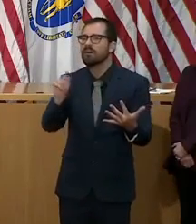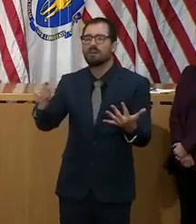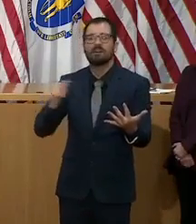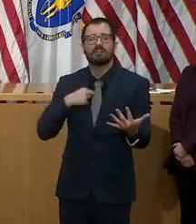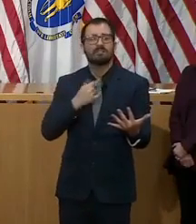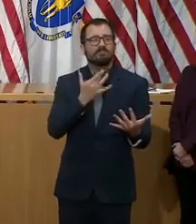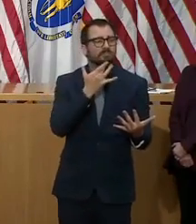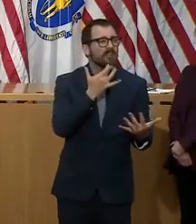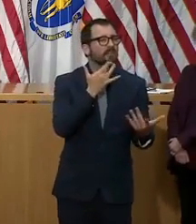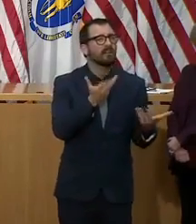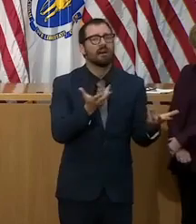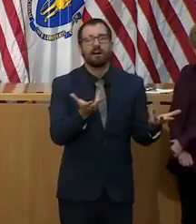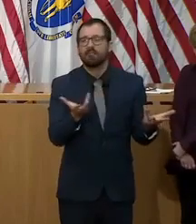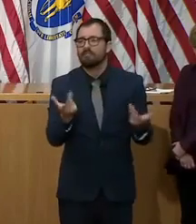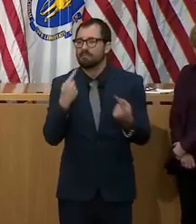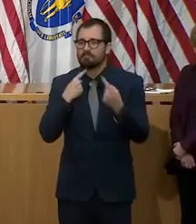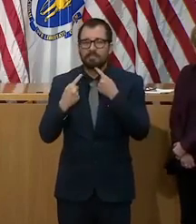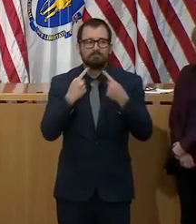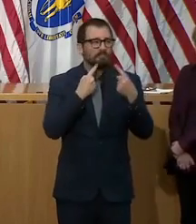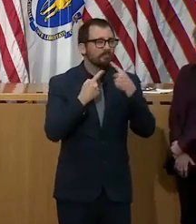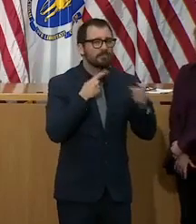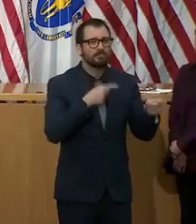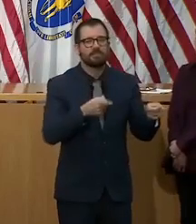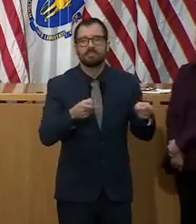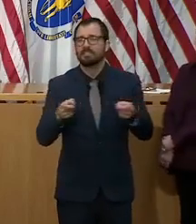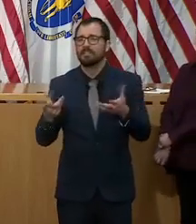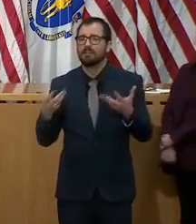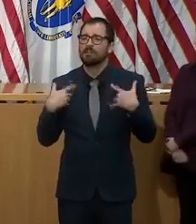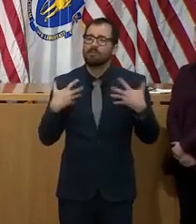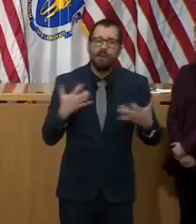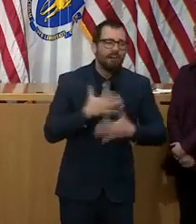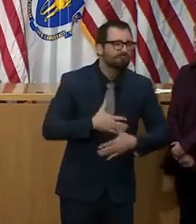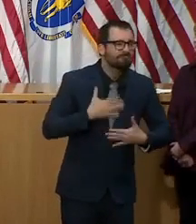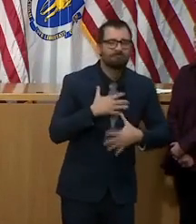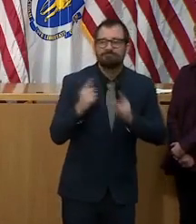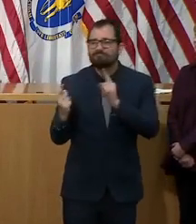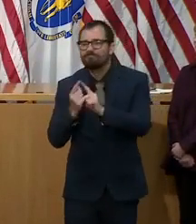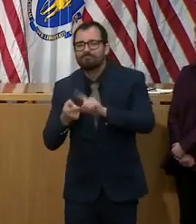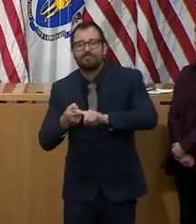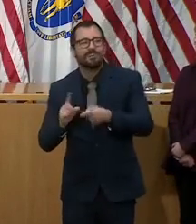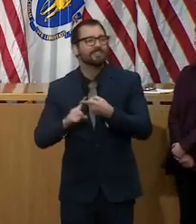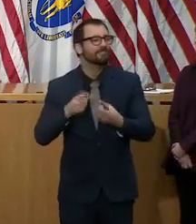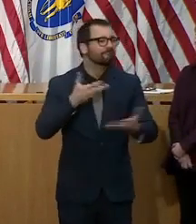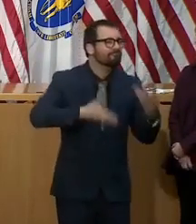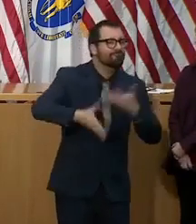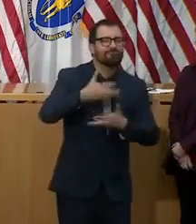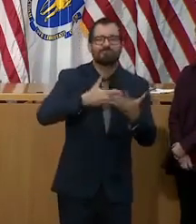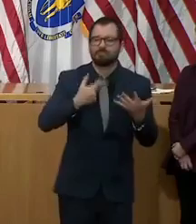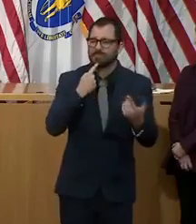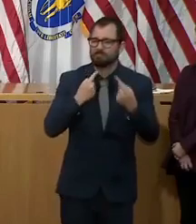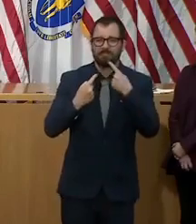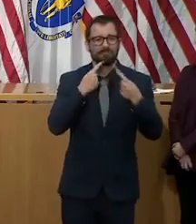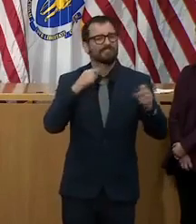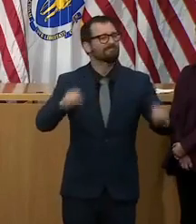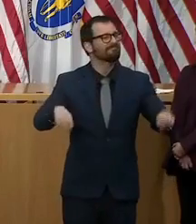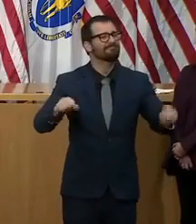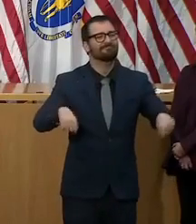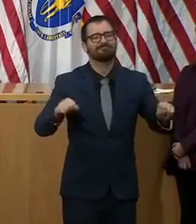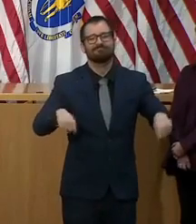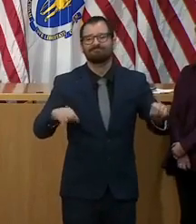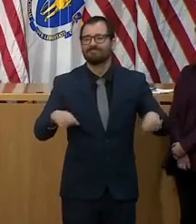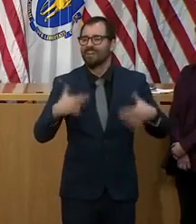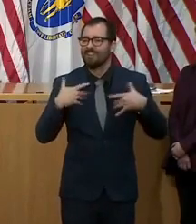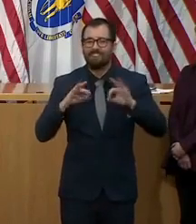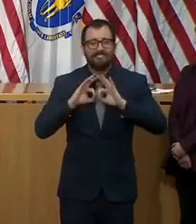visiting, whether it's going back to work or going to your favorite spots with your friends and your family. This effort will